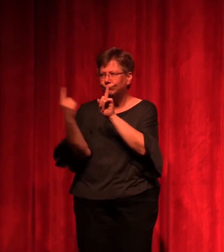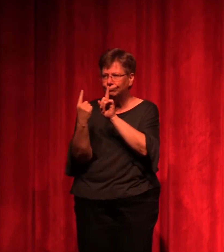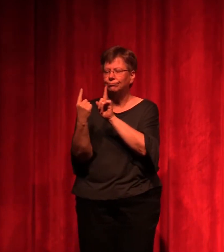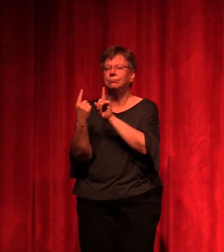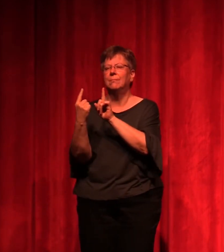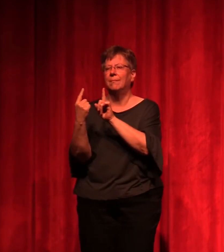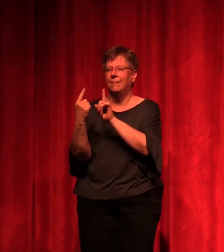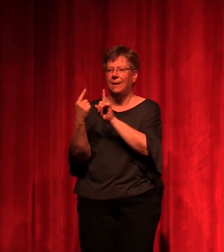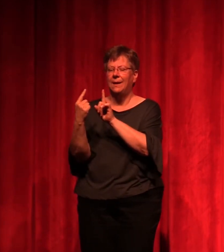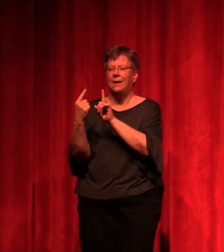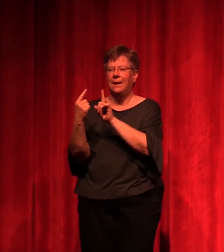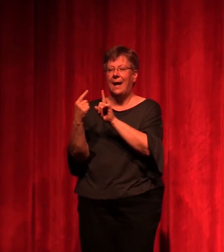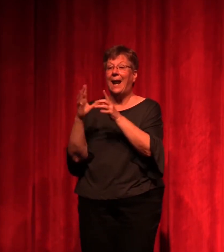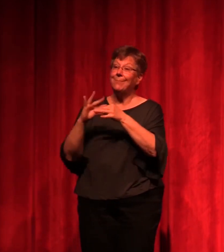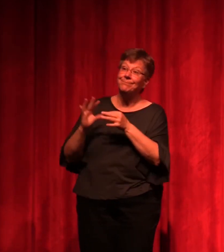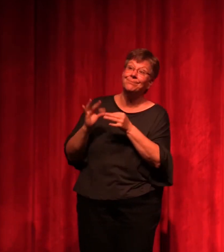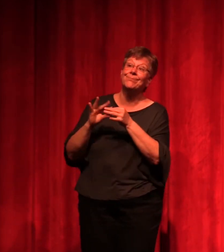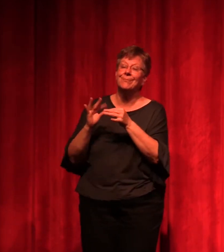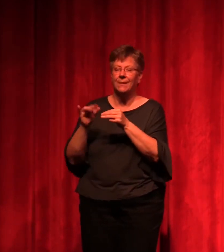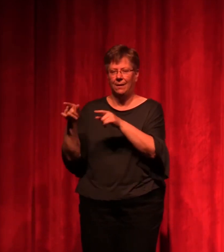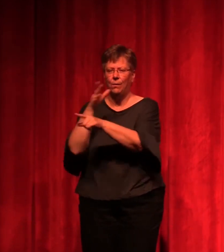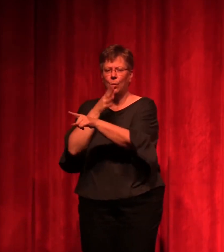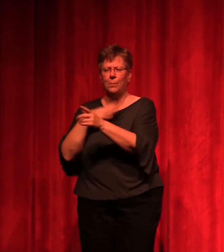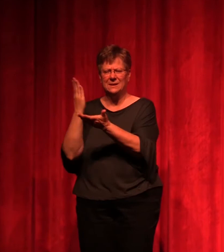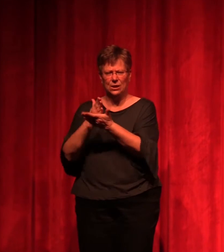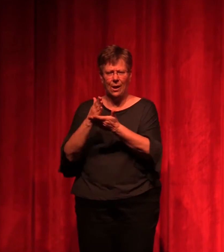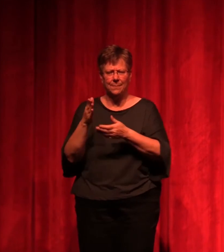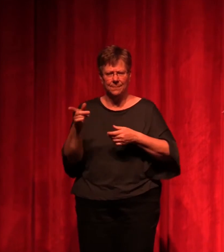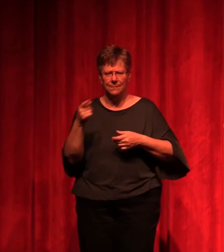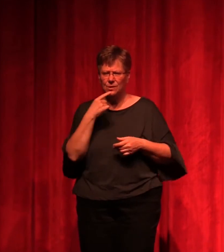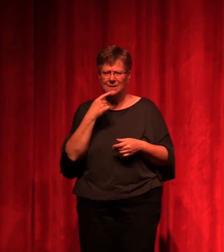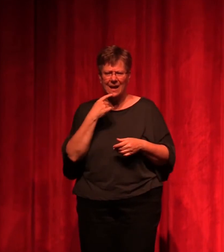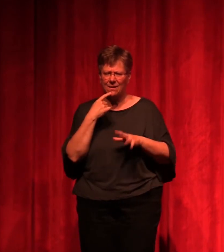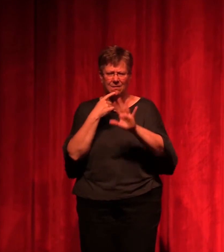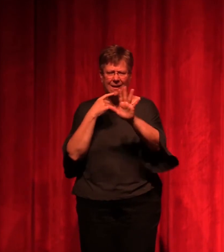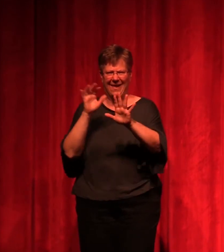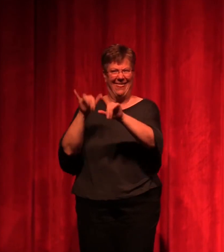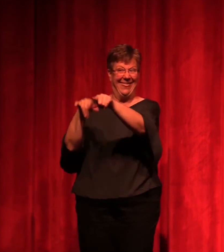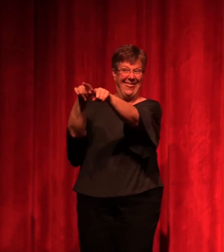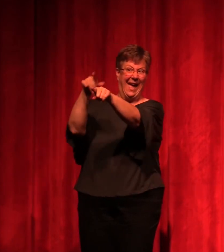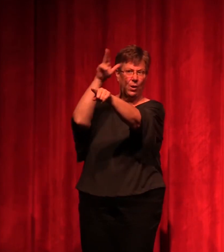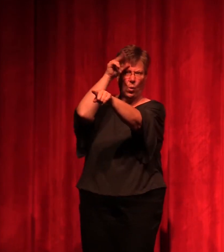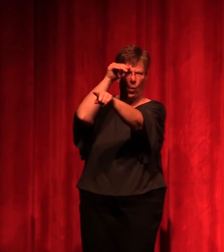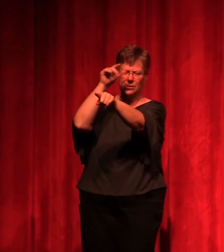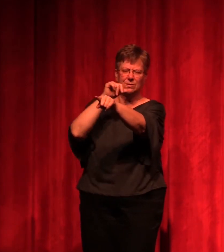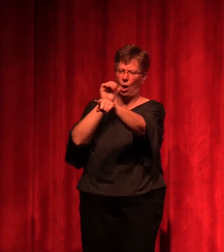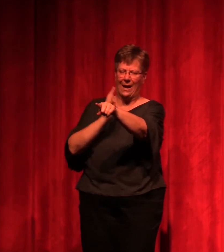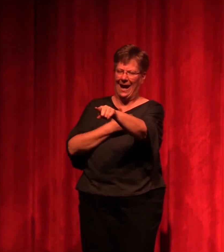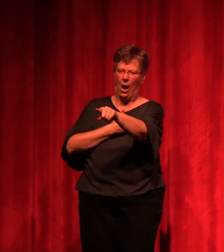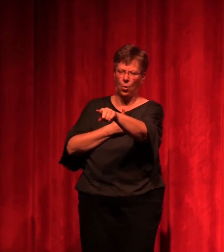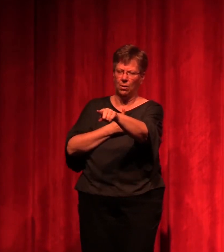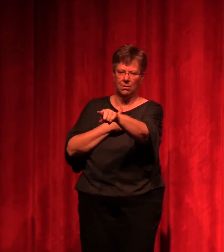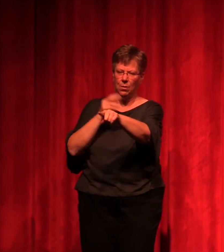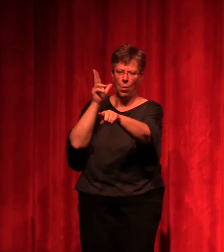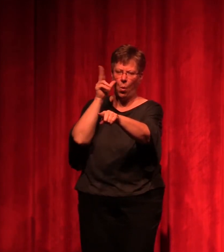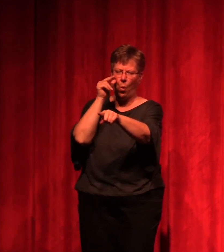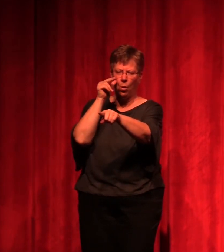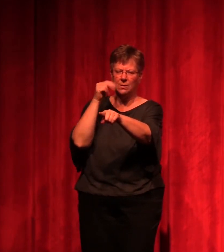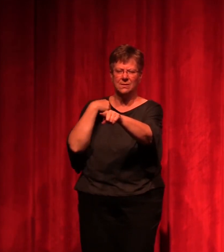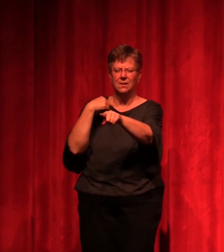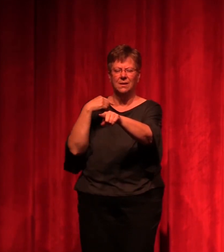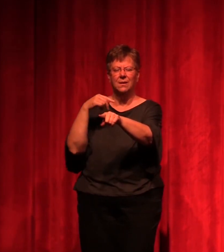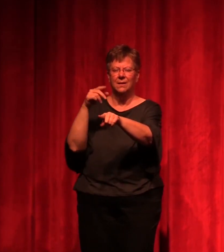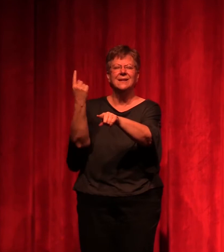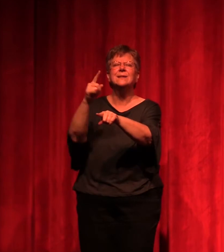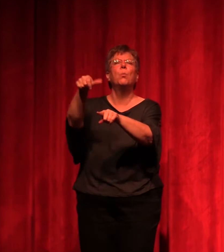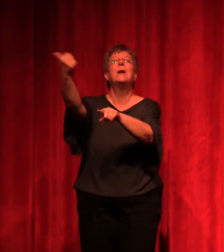And she stops me right away, and she says, that's not our horse. That's our field, but we lease it out to this woman who has the